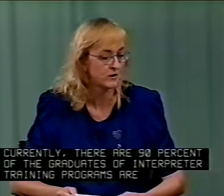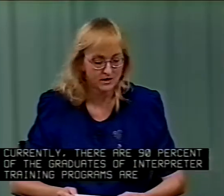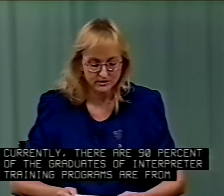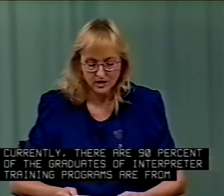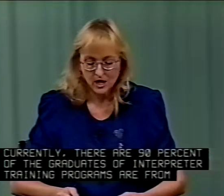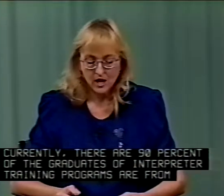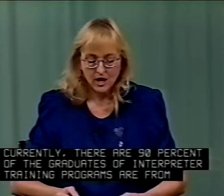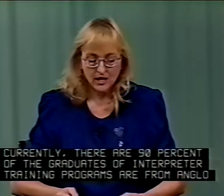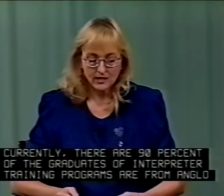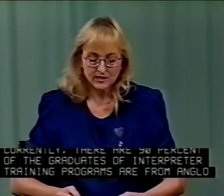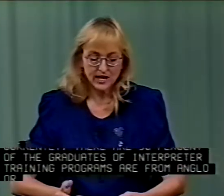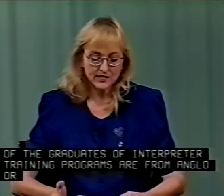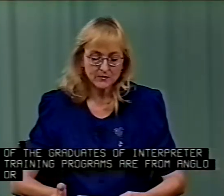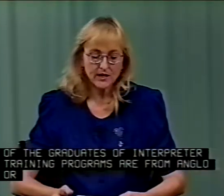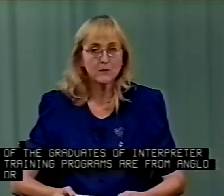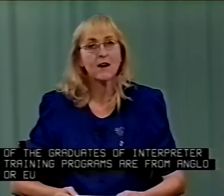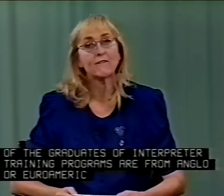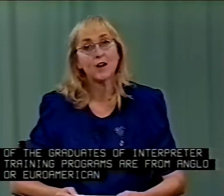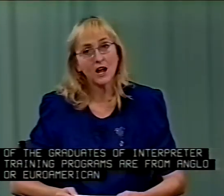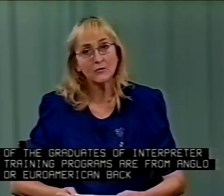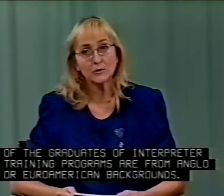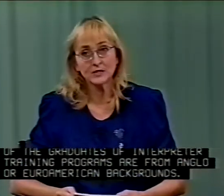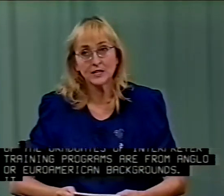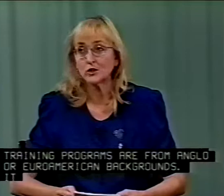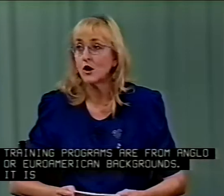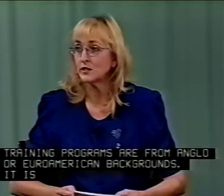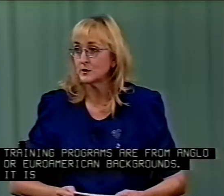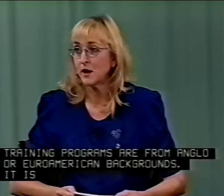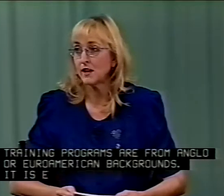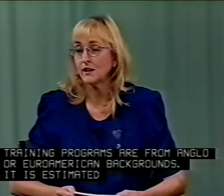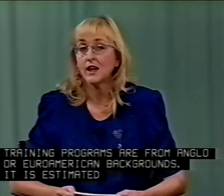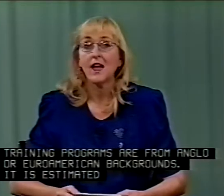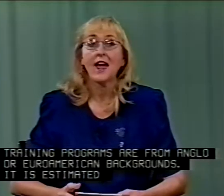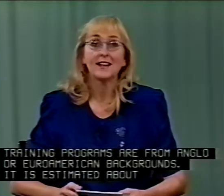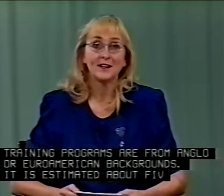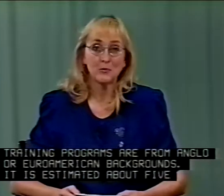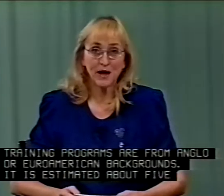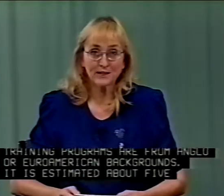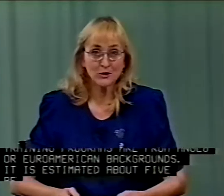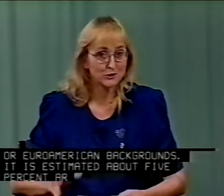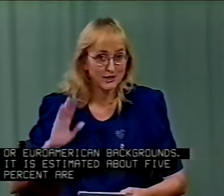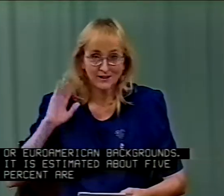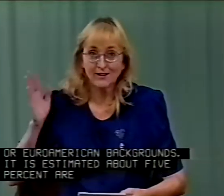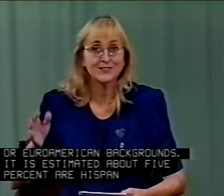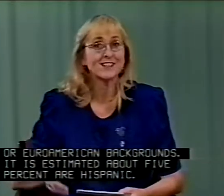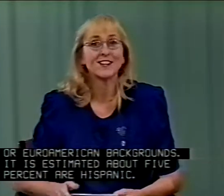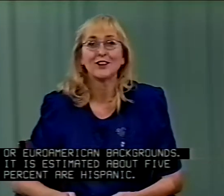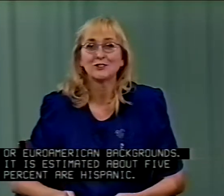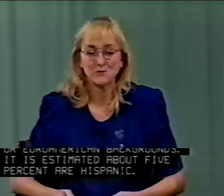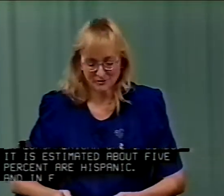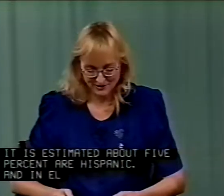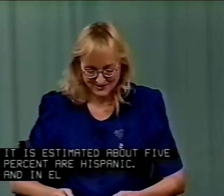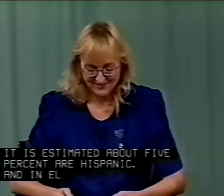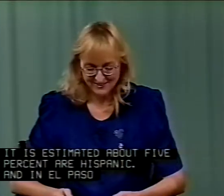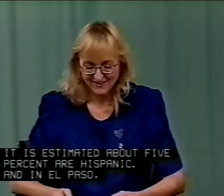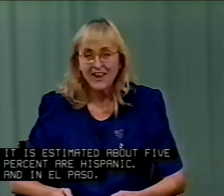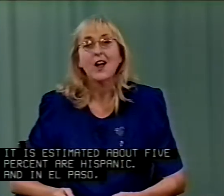backgrounds. It is estimated about 5% are Hispanic. And in El Paso, which I'd love to say hello to my friends out there,